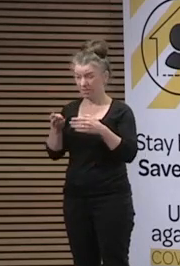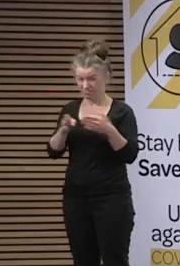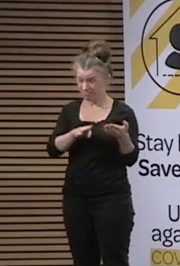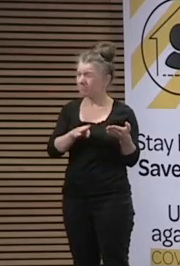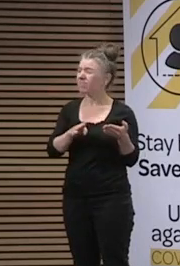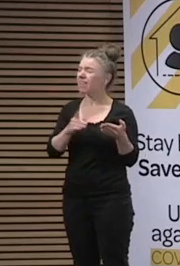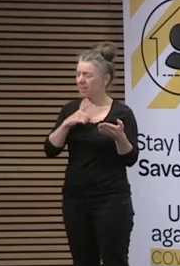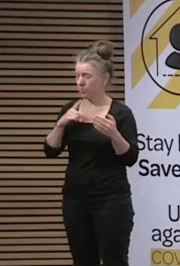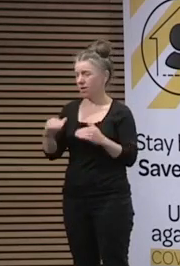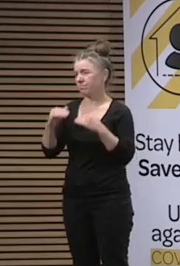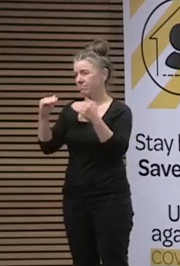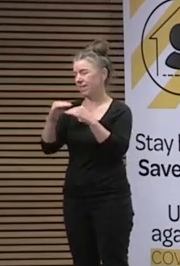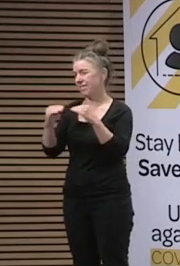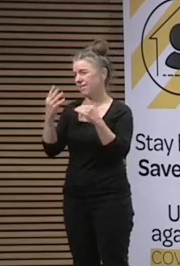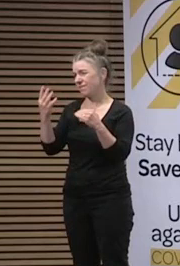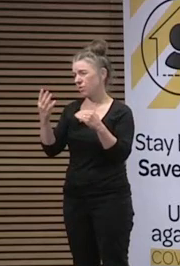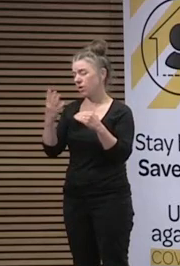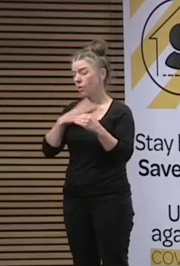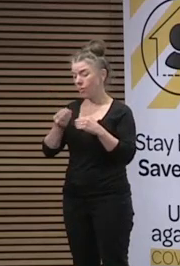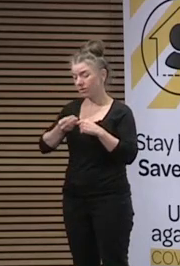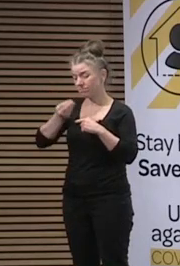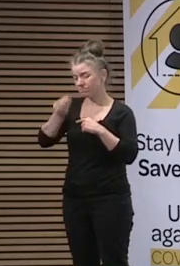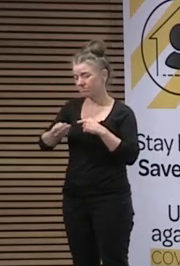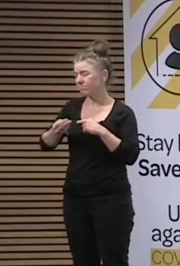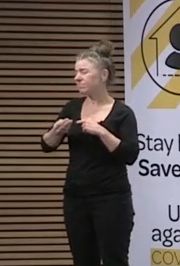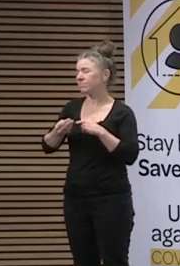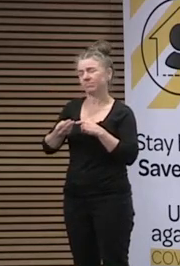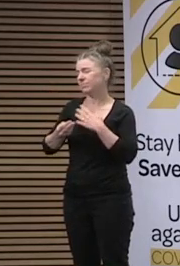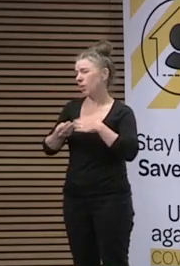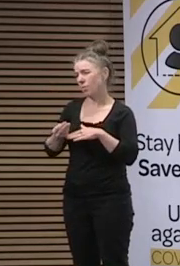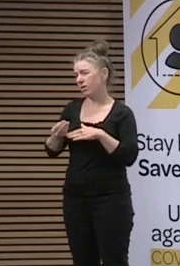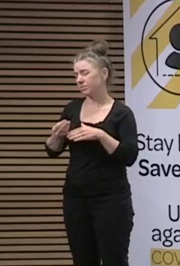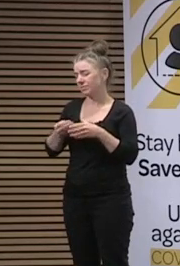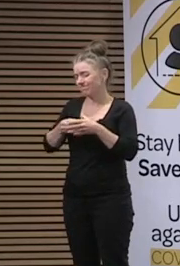to prevent spread, break the train of transmission and prevent deaths.